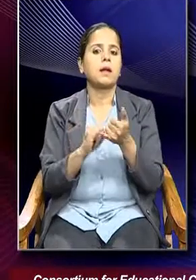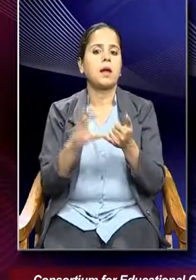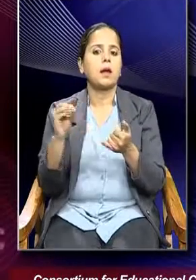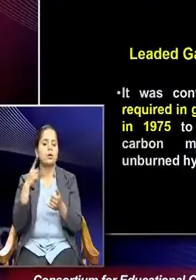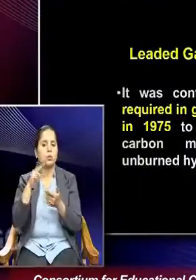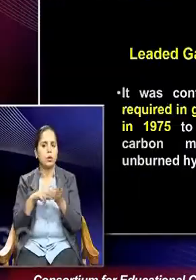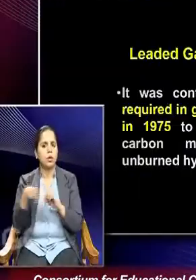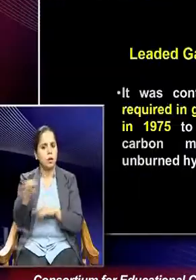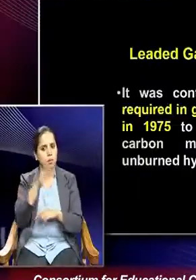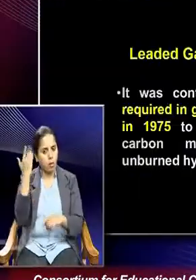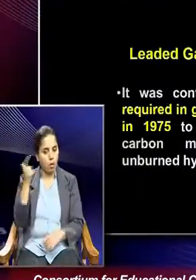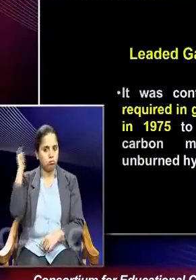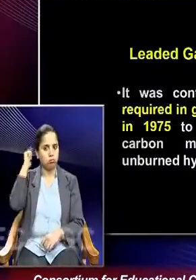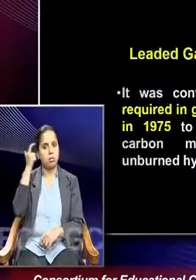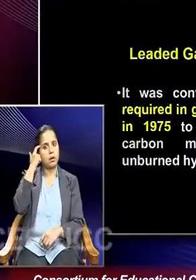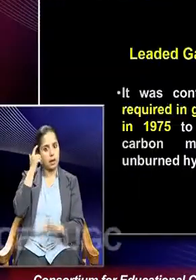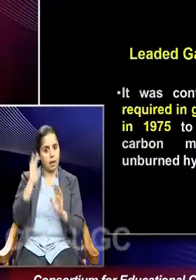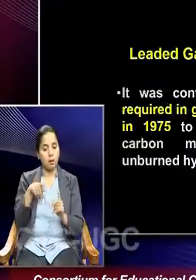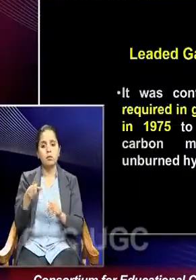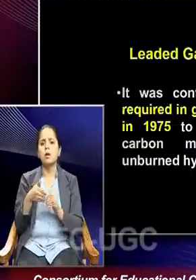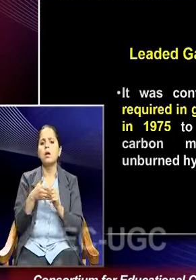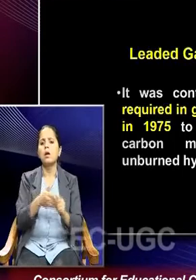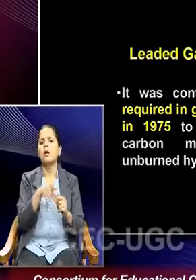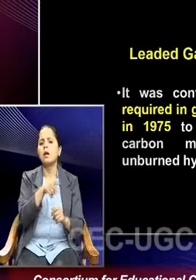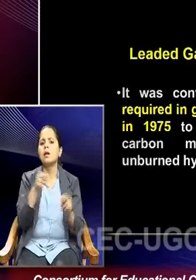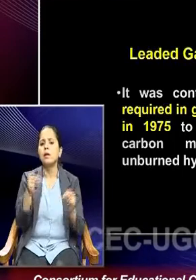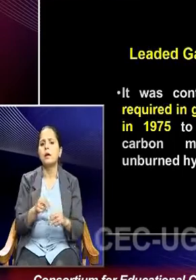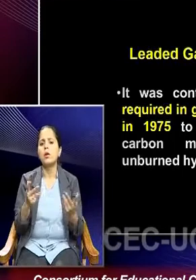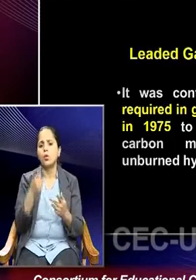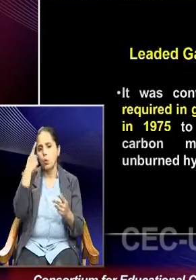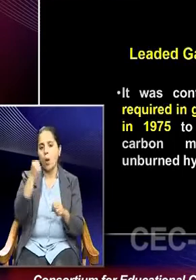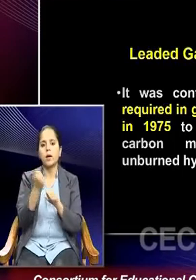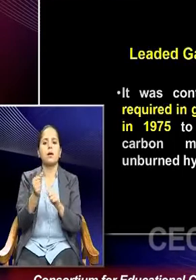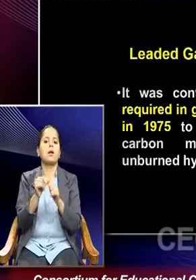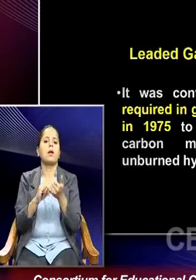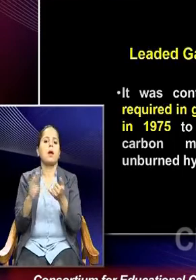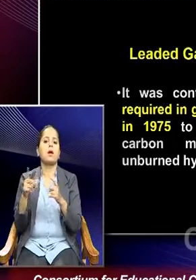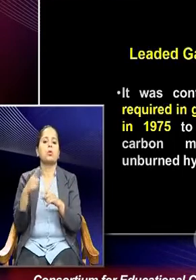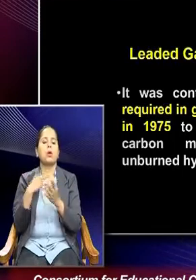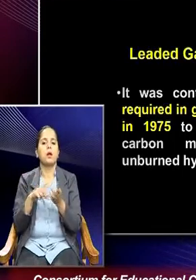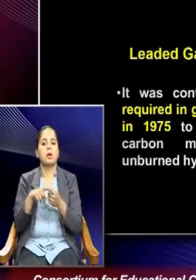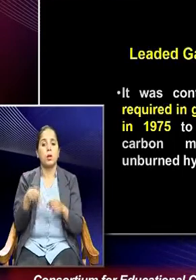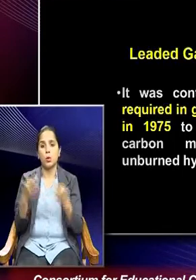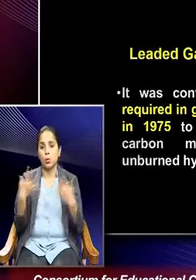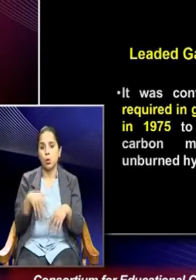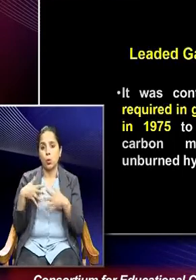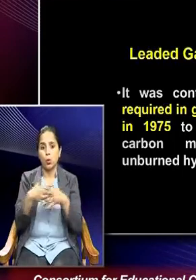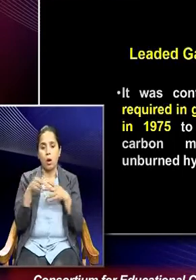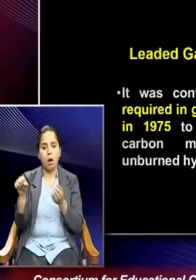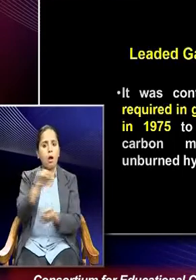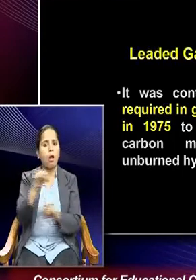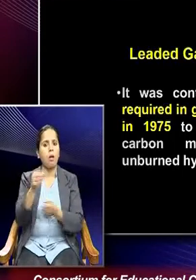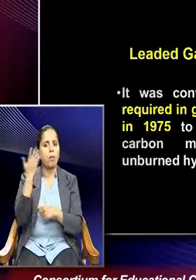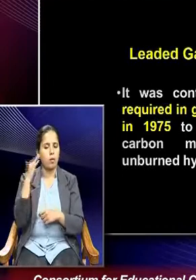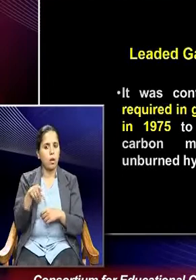was contended that lead was required in gasoline in new United States cars which were introduced